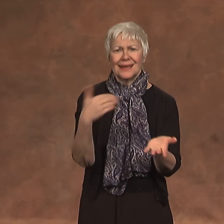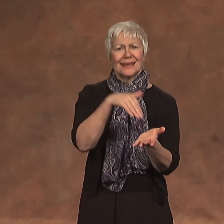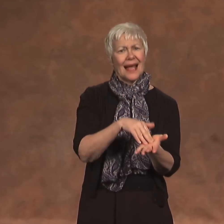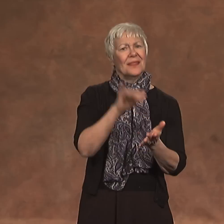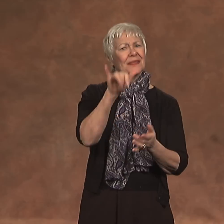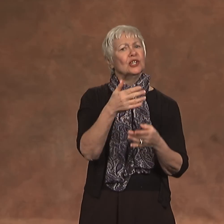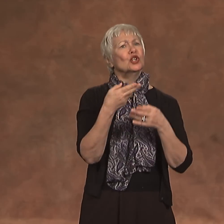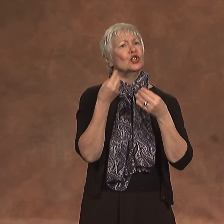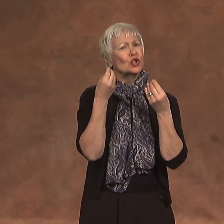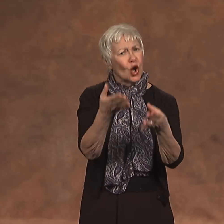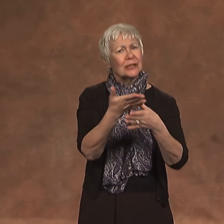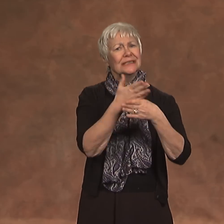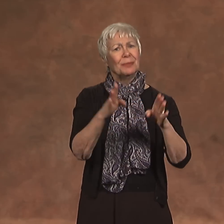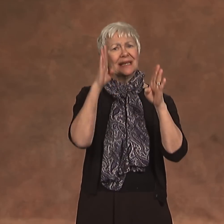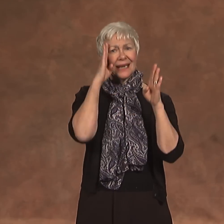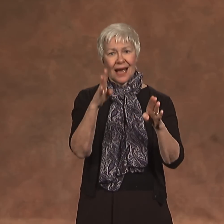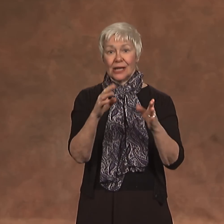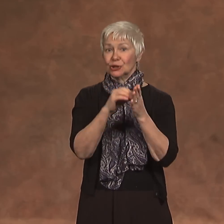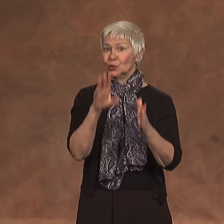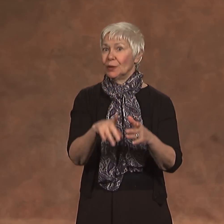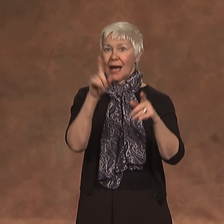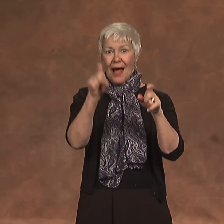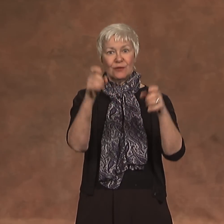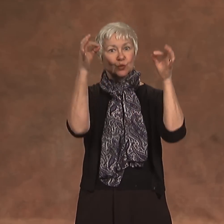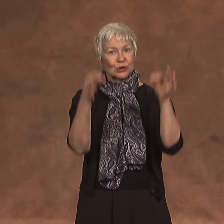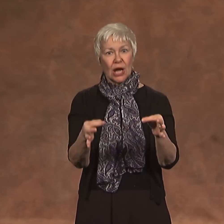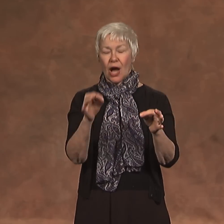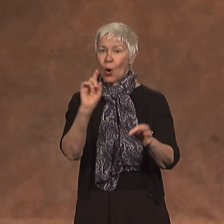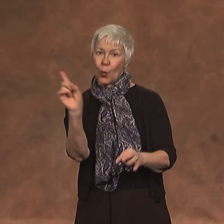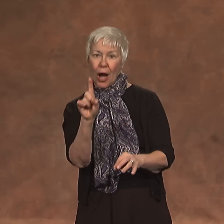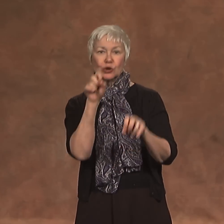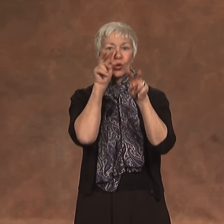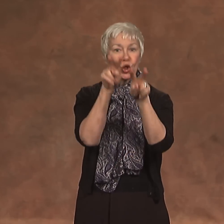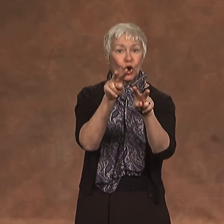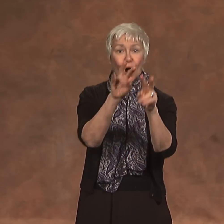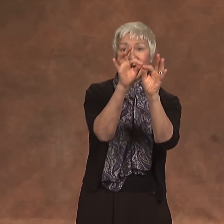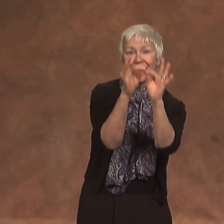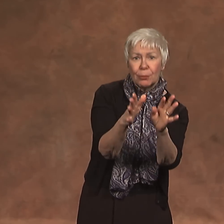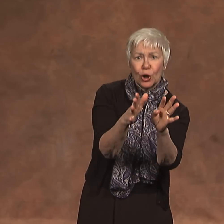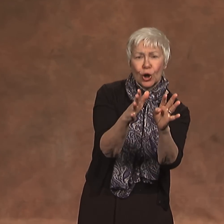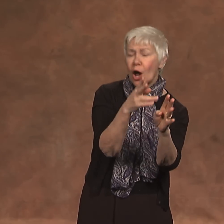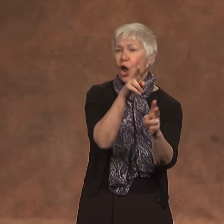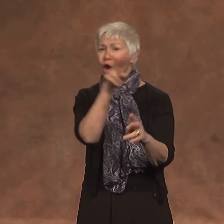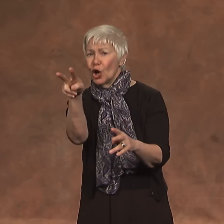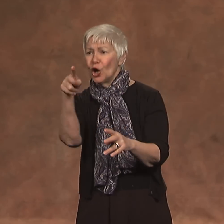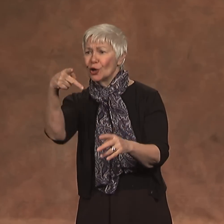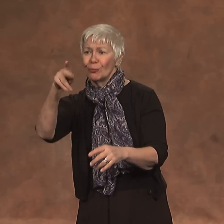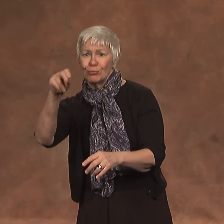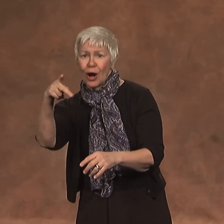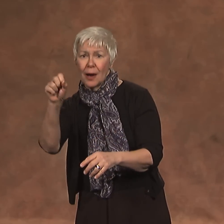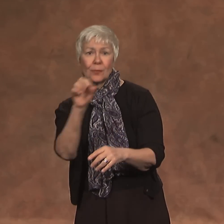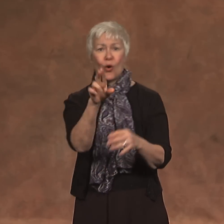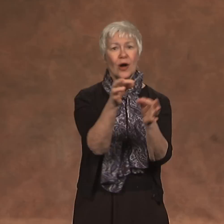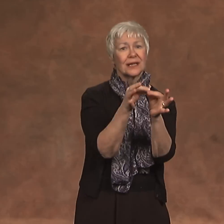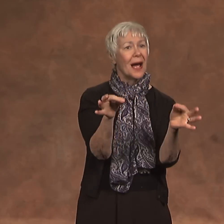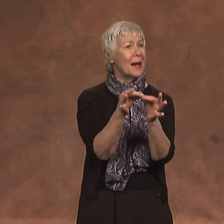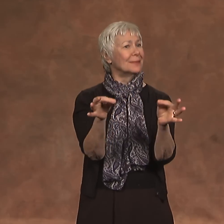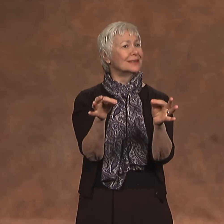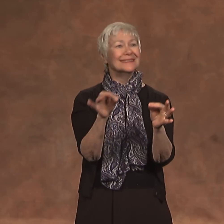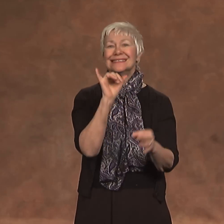this is another example of split attention, and students are left with the decision to decide where to attend to in order